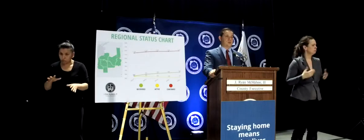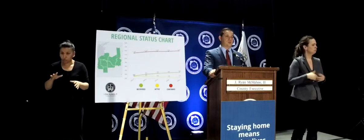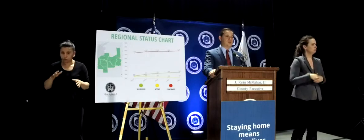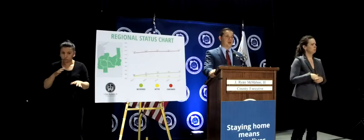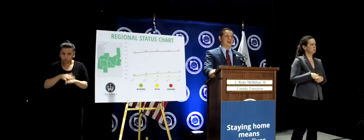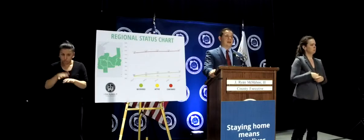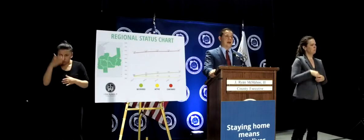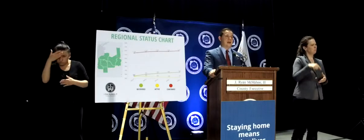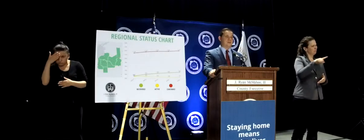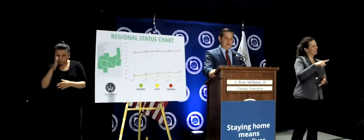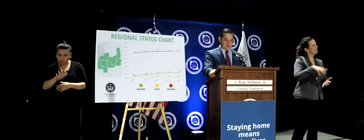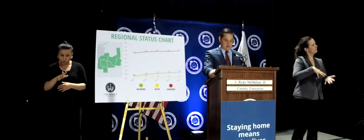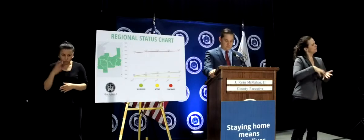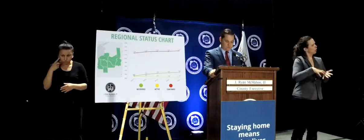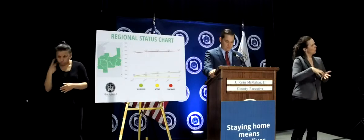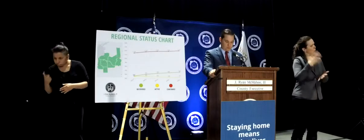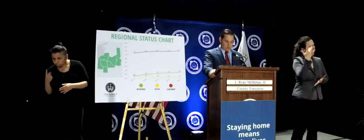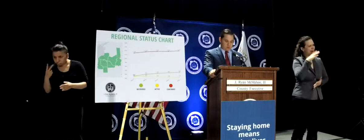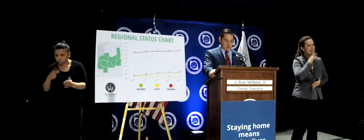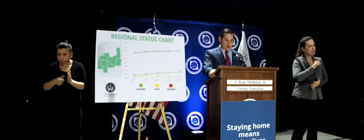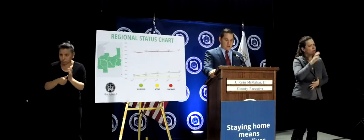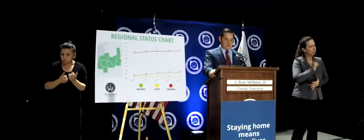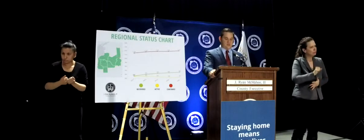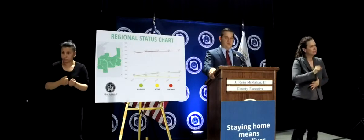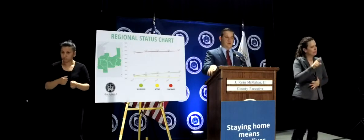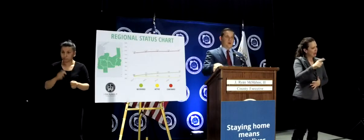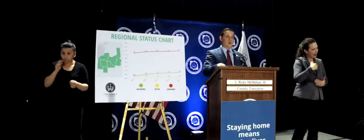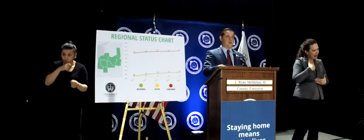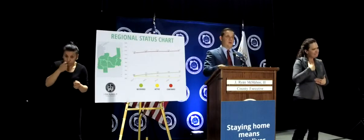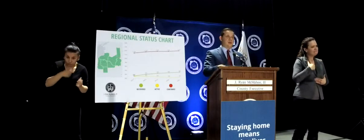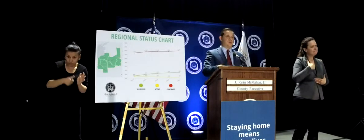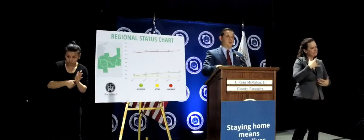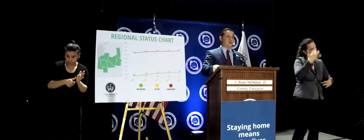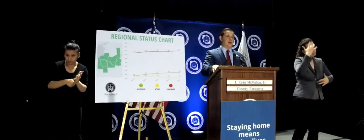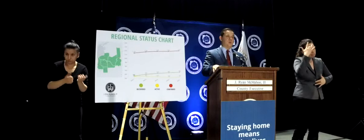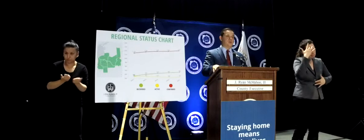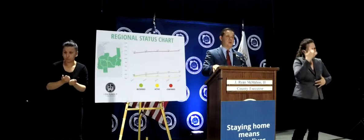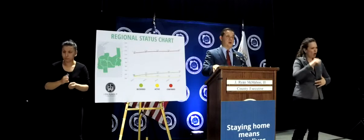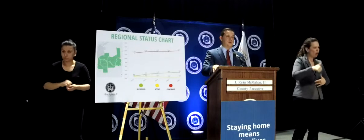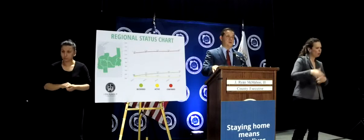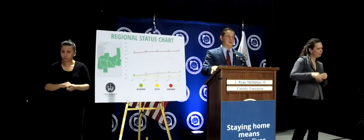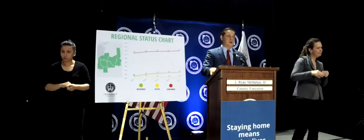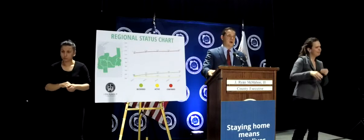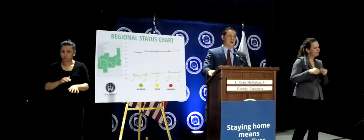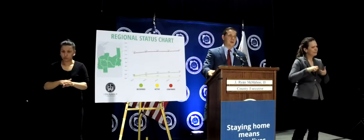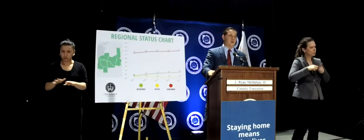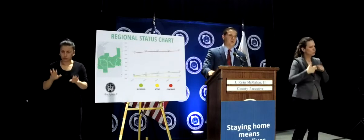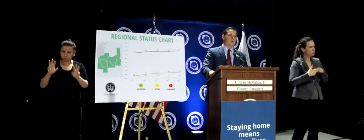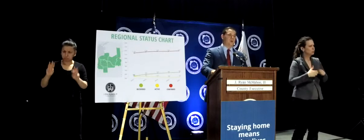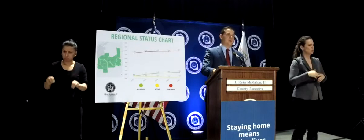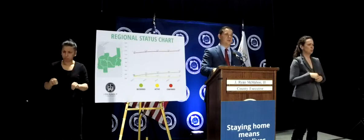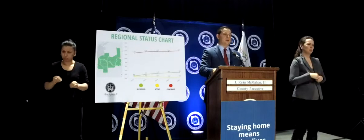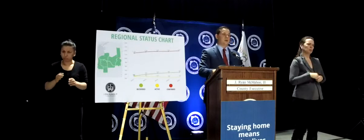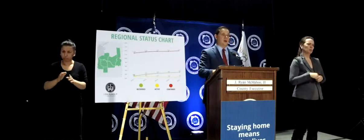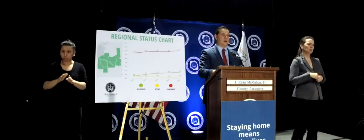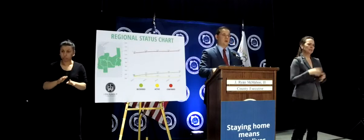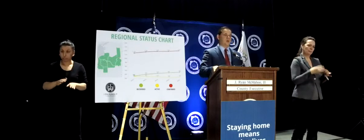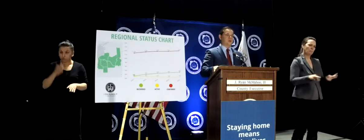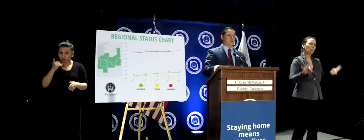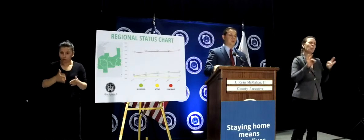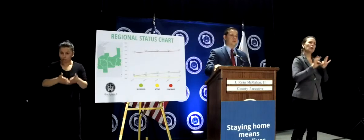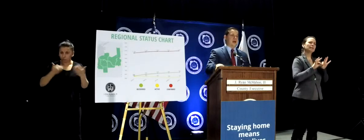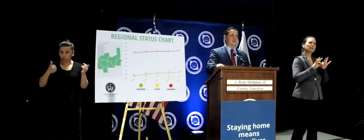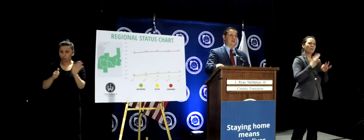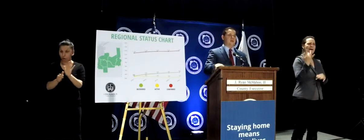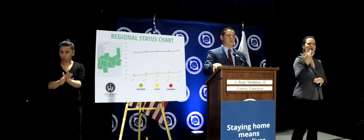those communities to try to get ahead of anything. This is critical as we look at restarts, that we're really